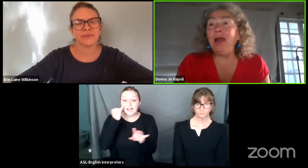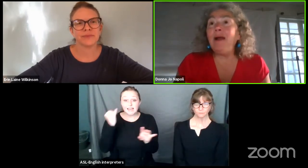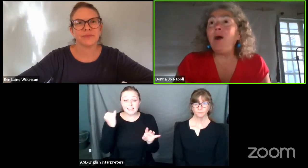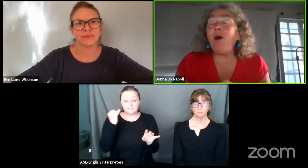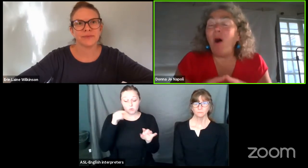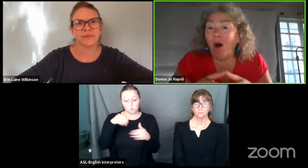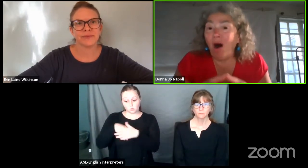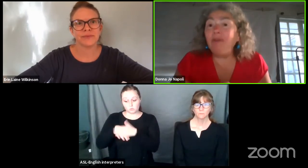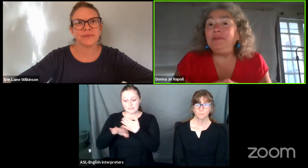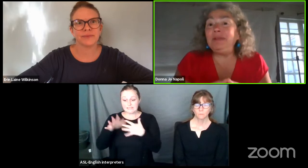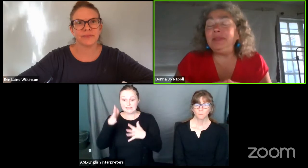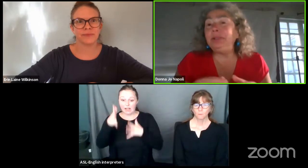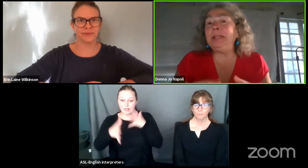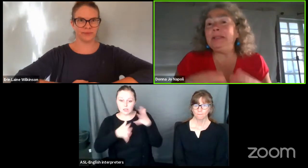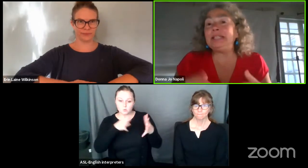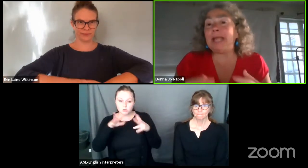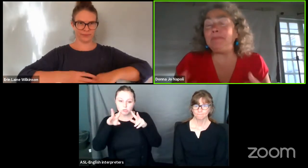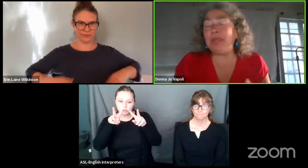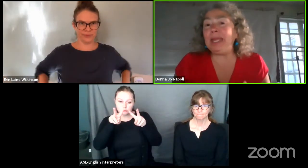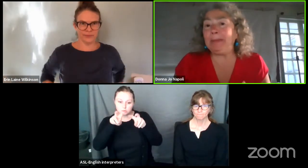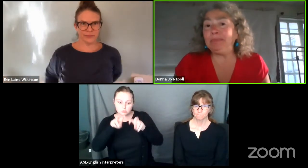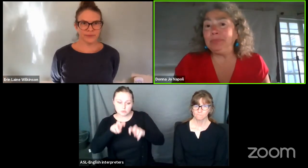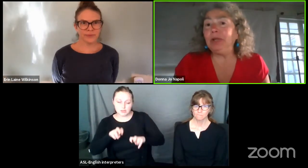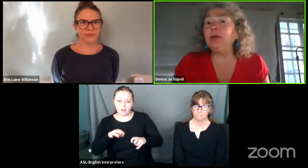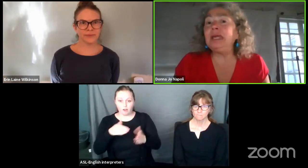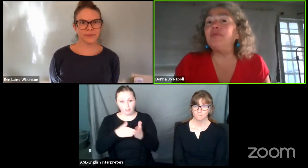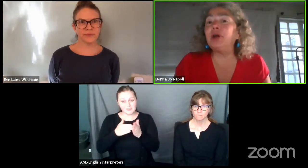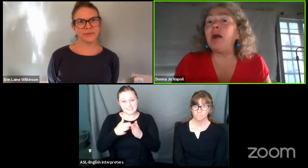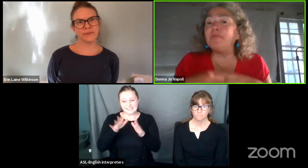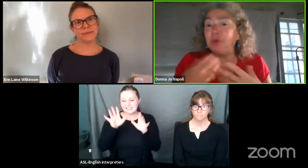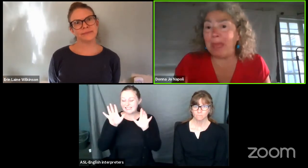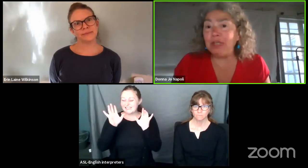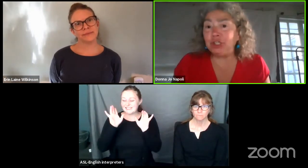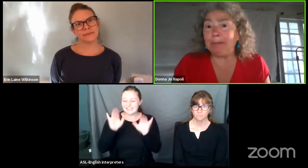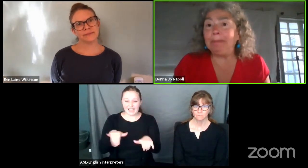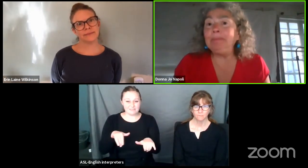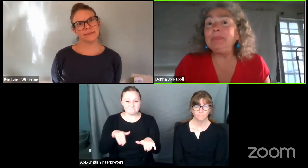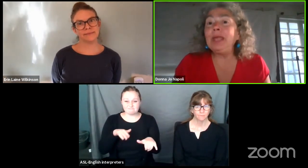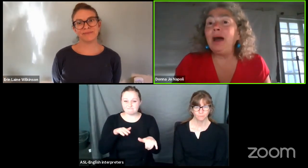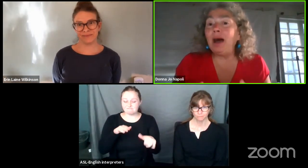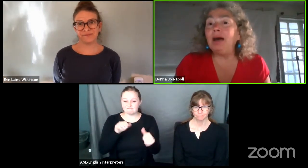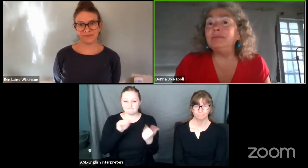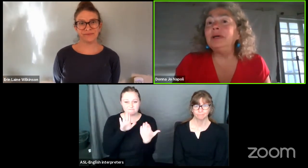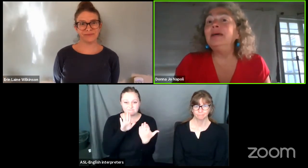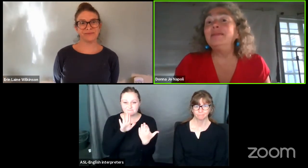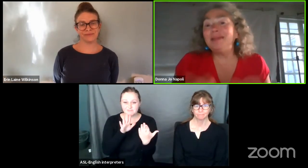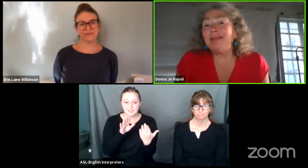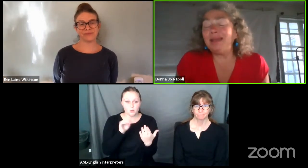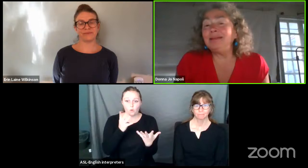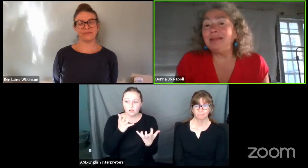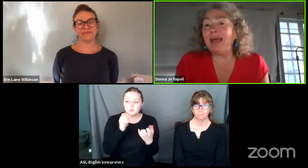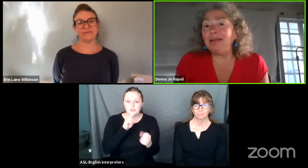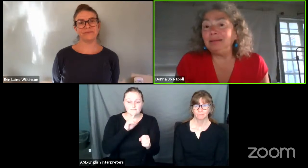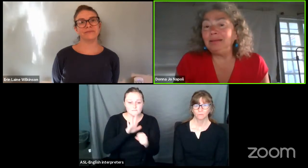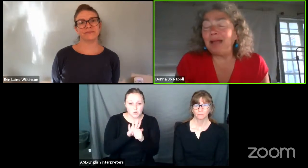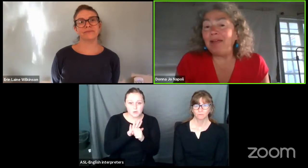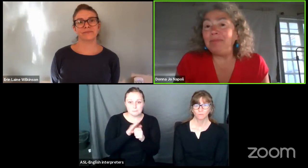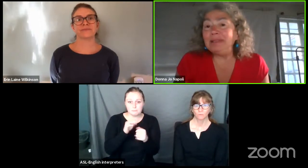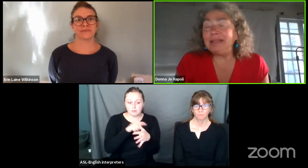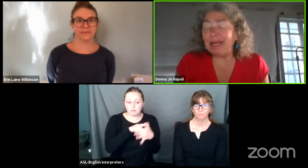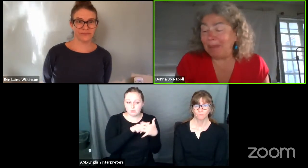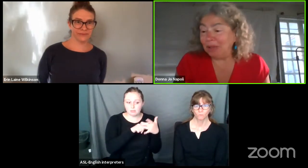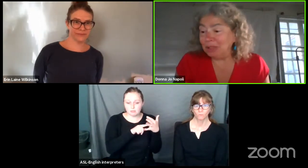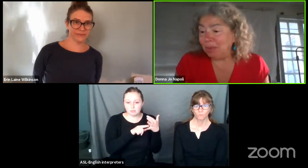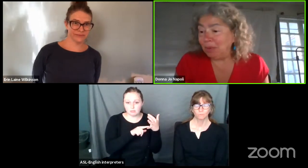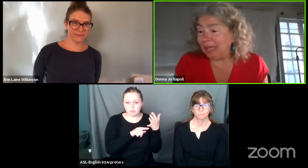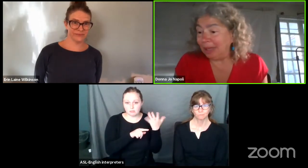languages, often they're doing the same thing. They're looking for confirmation of the things that have